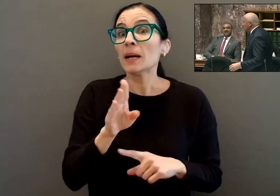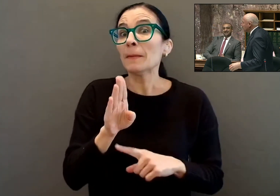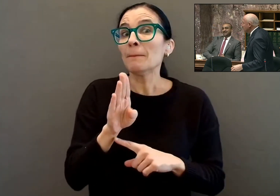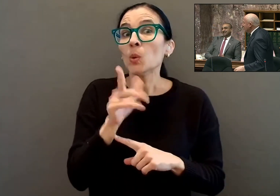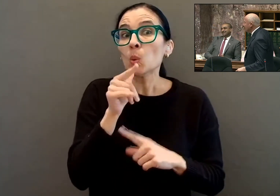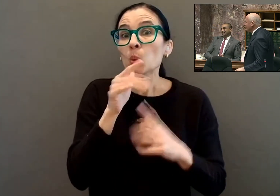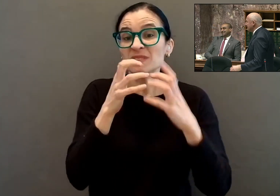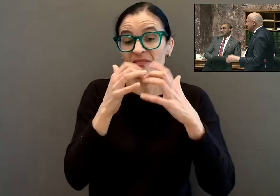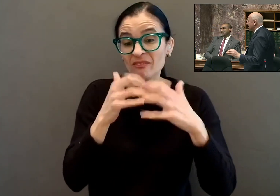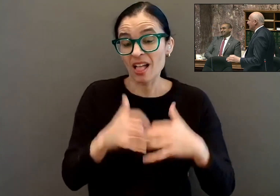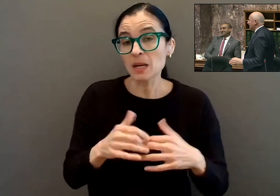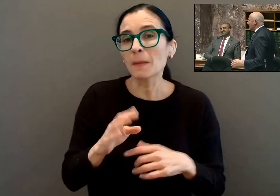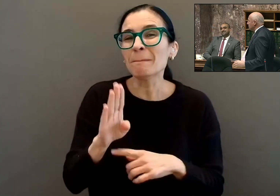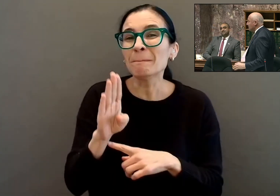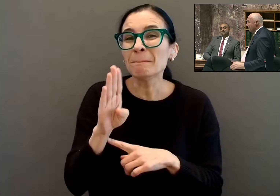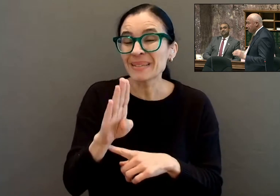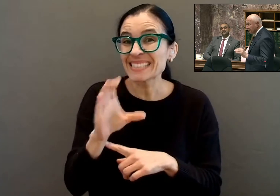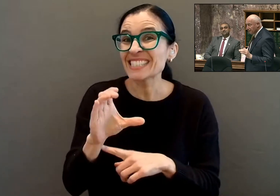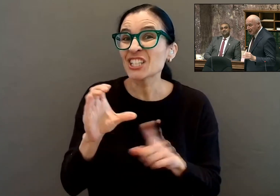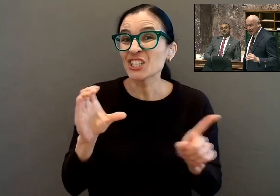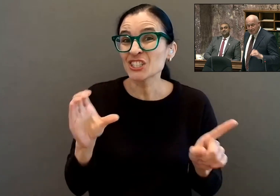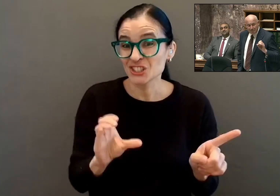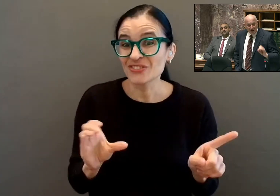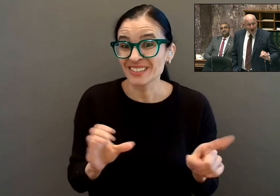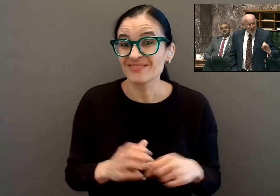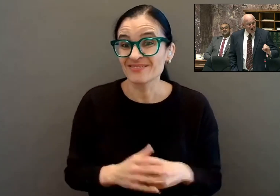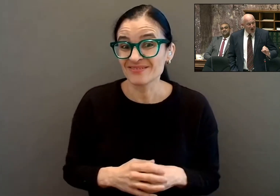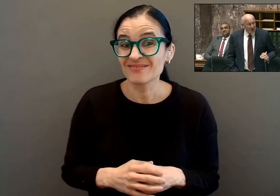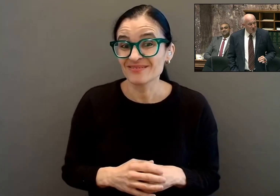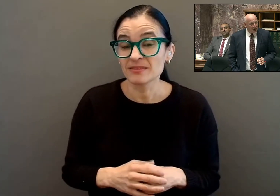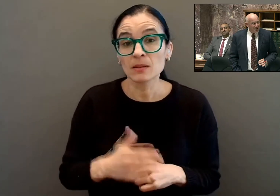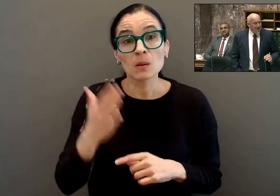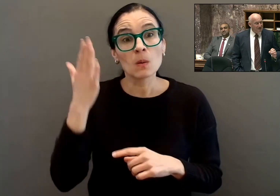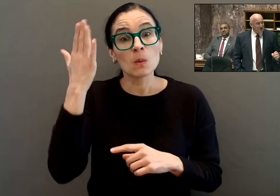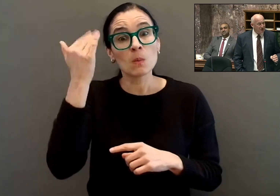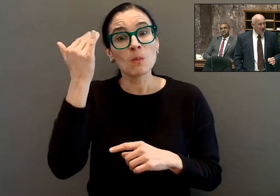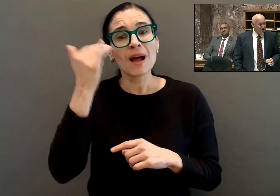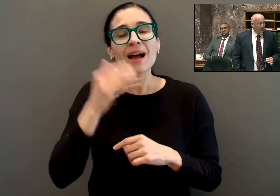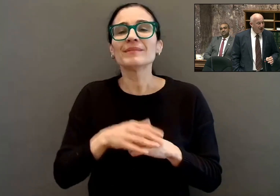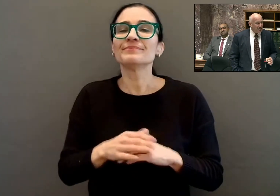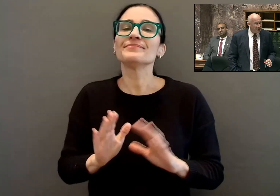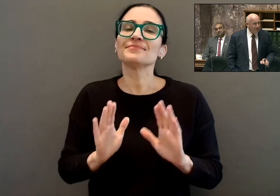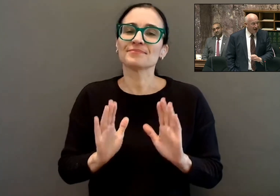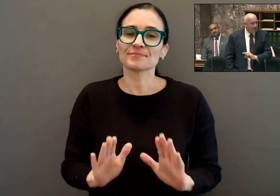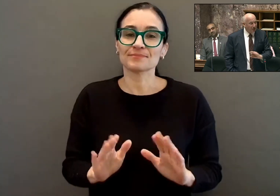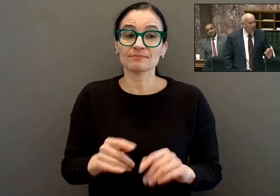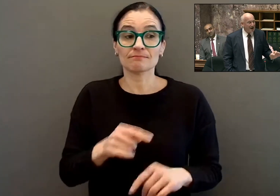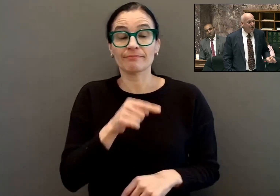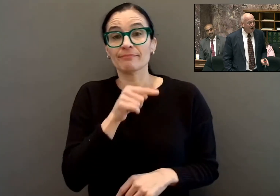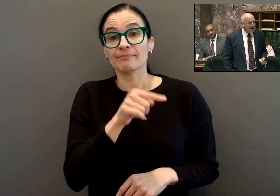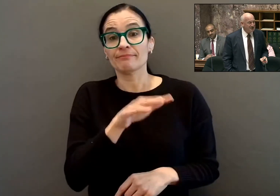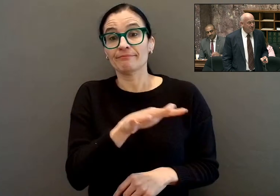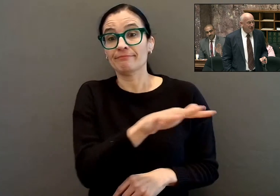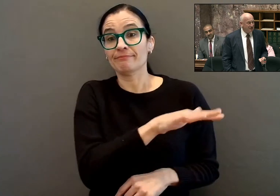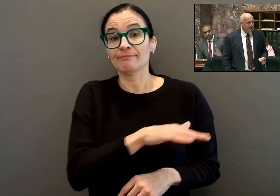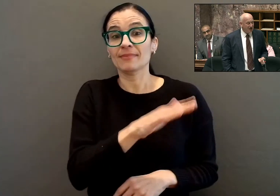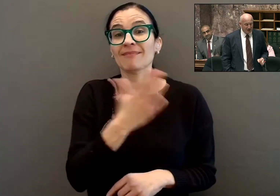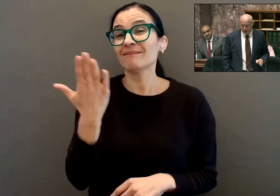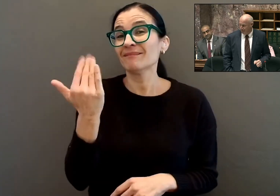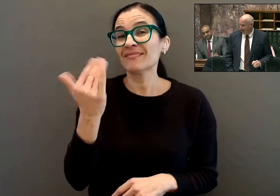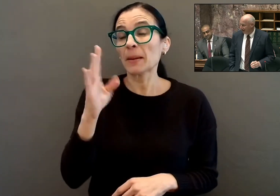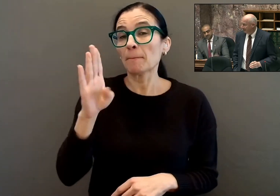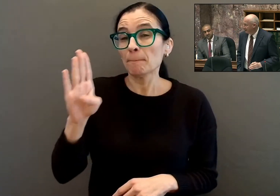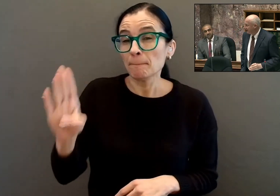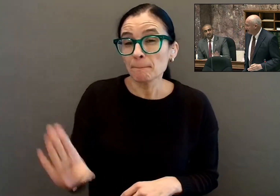Because, Honourable Speaker, this side of the House, $15 billion worth of infrastructure projects being built right across this province,